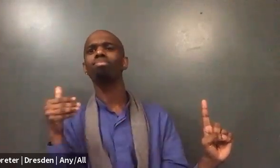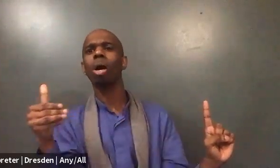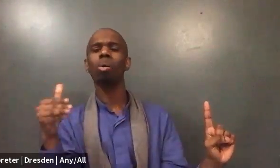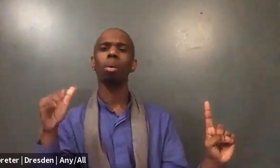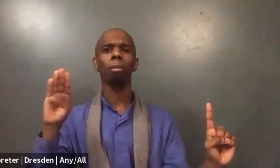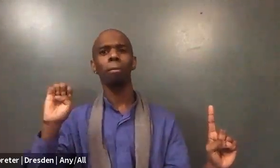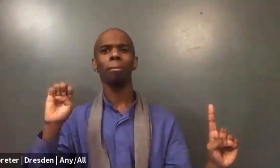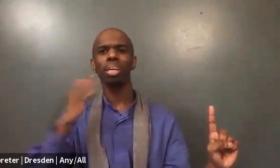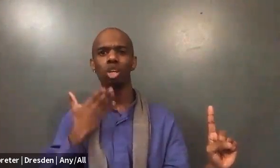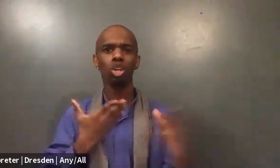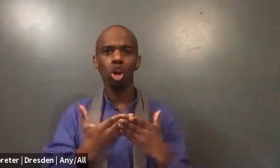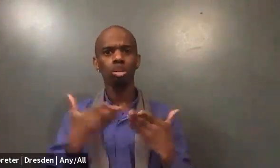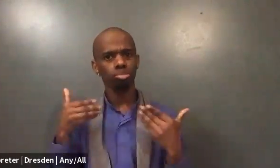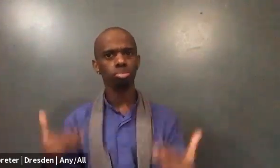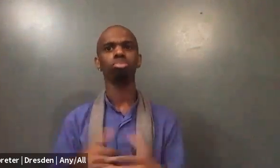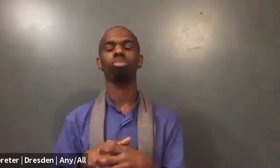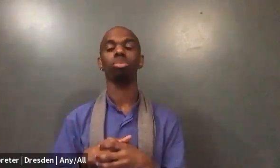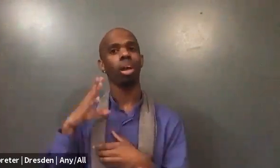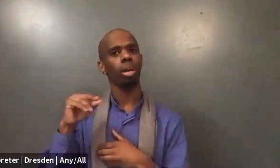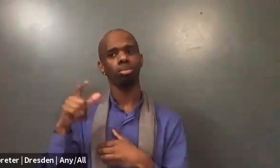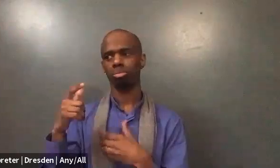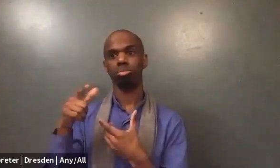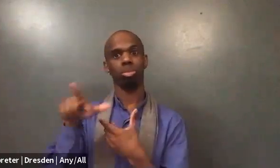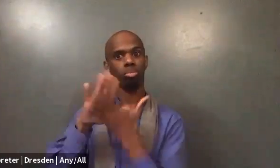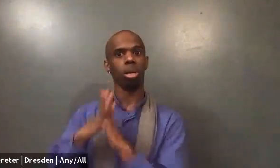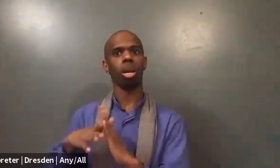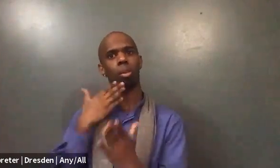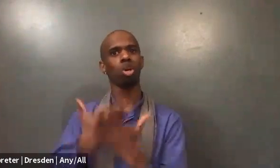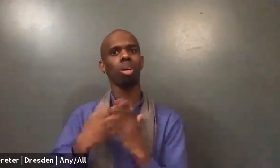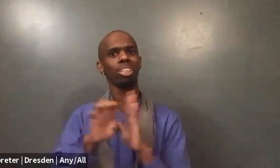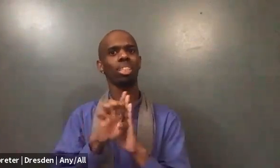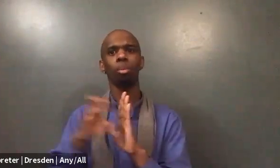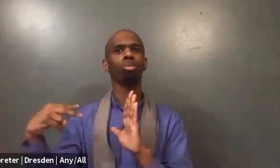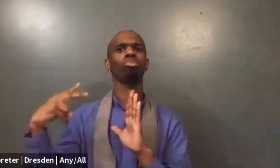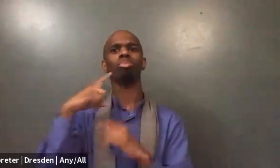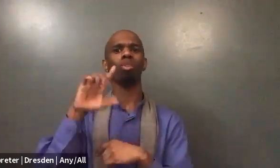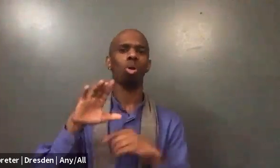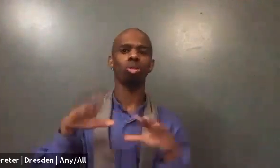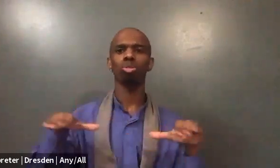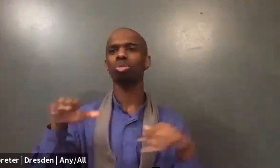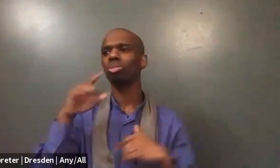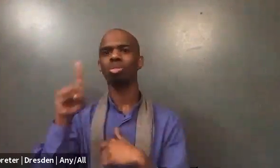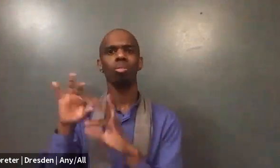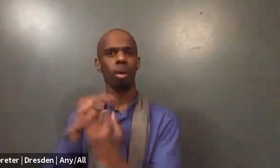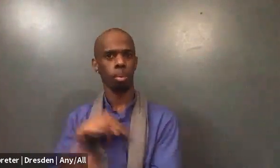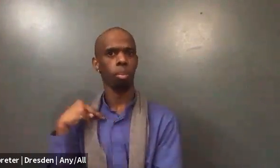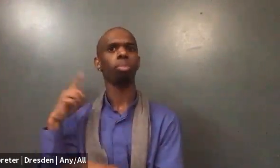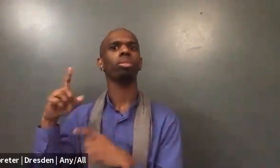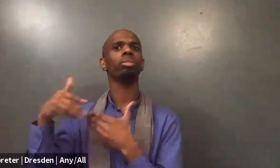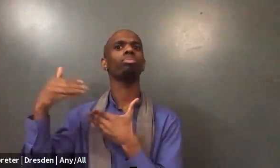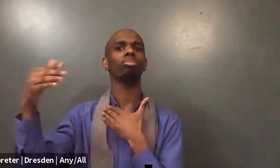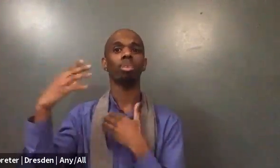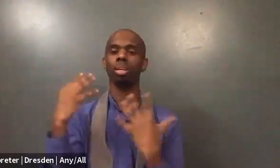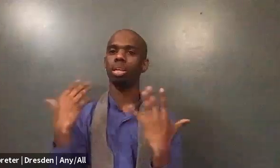So those are things that we need to think about. And I want to say thank you so much